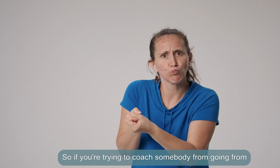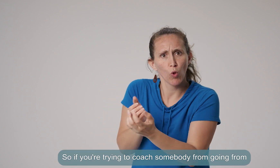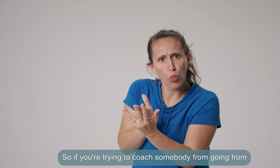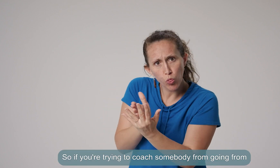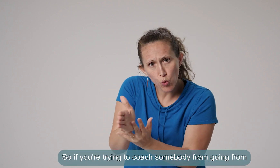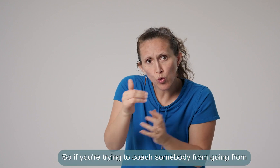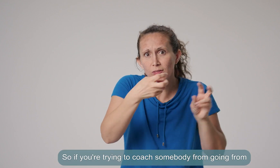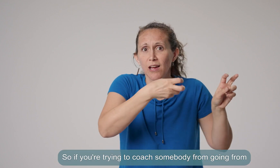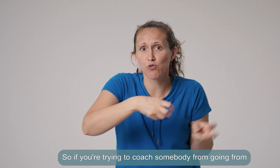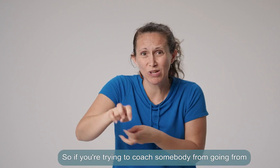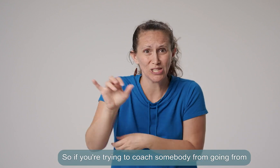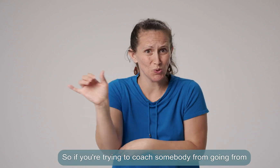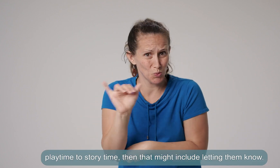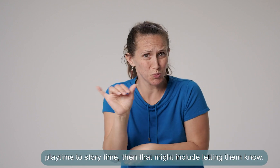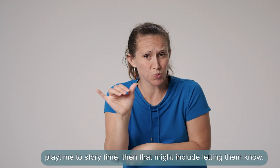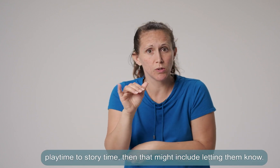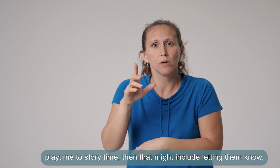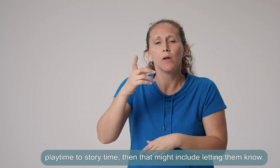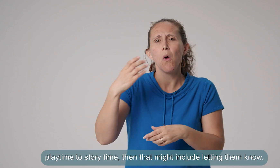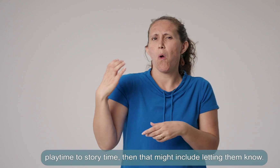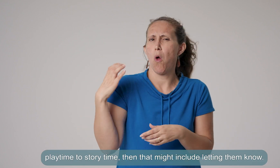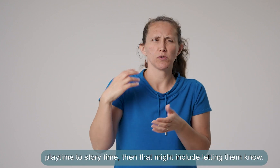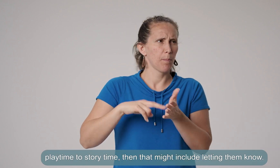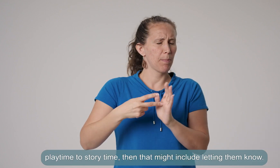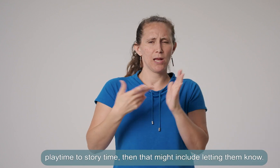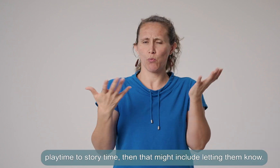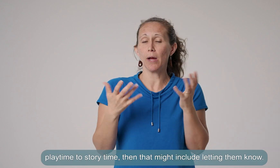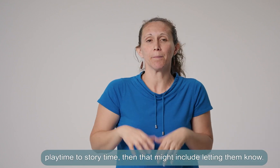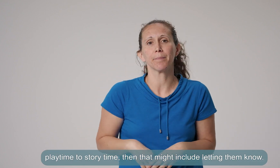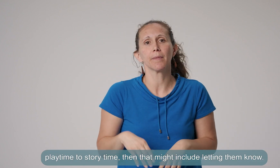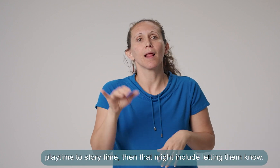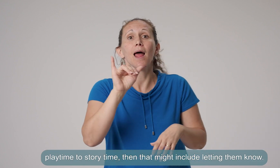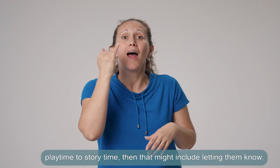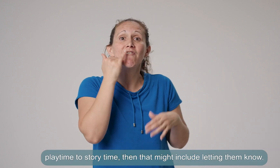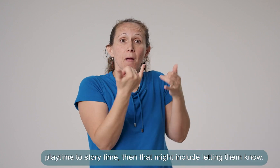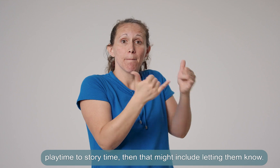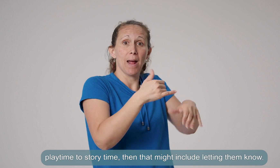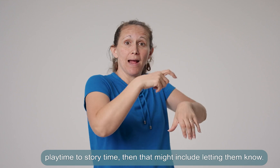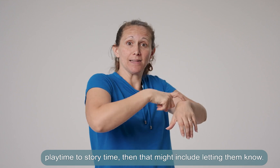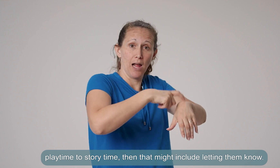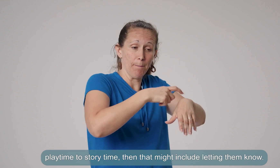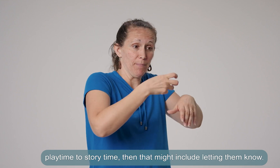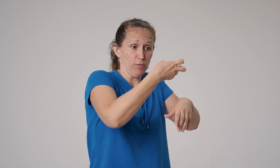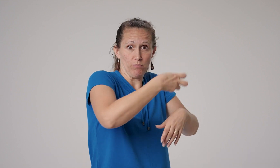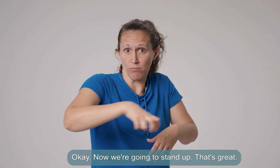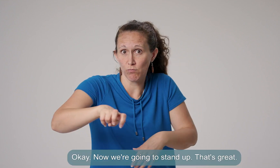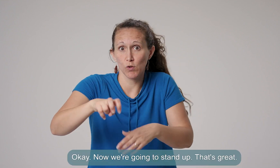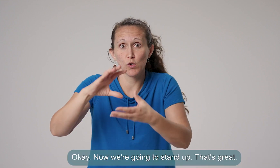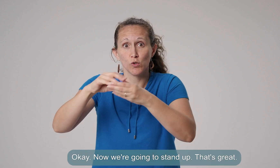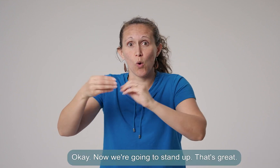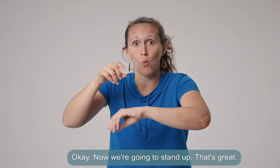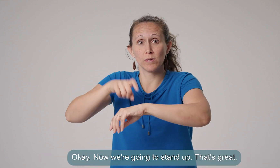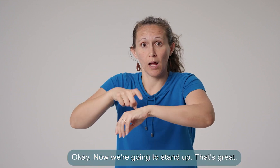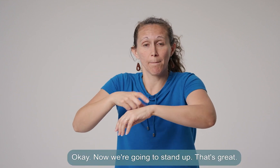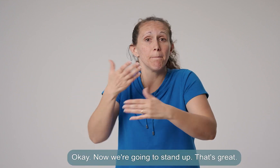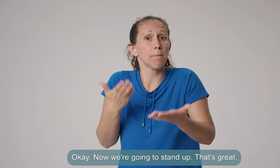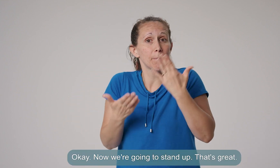to coach somebody from going from playtime to story time, then that might include letting them know, okay, now we're going to stand up.